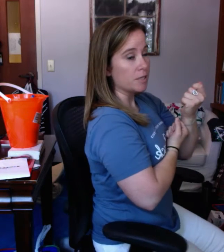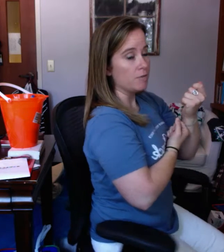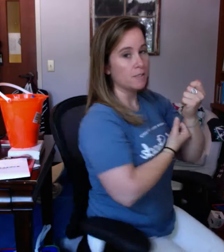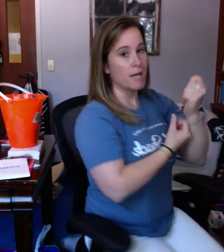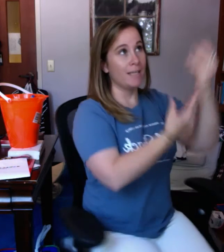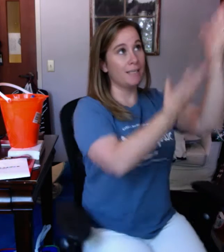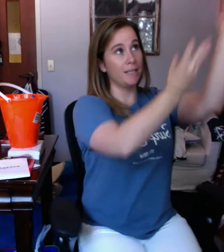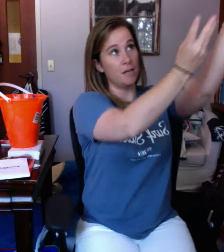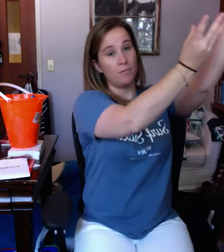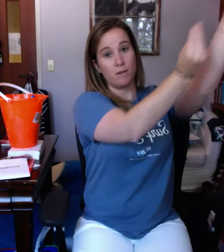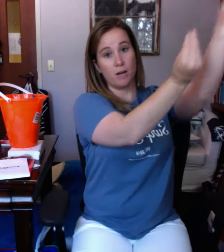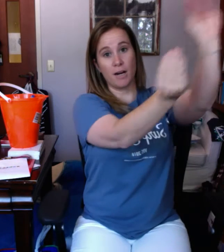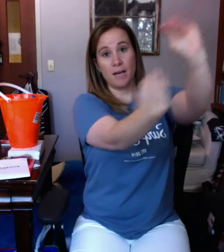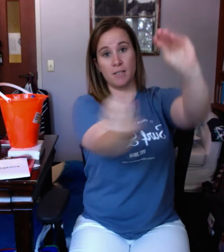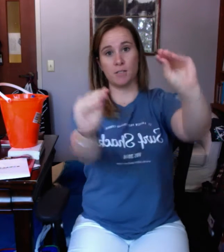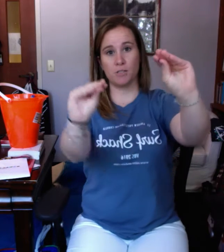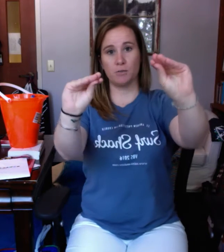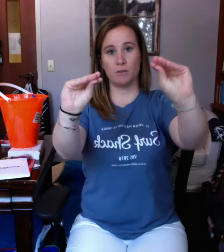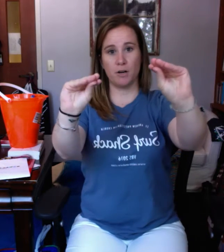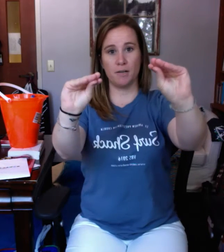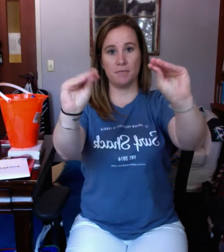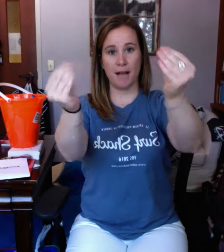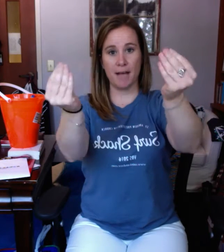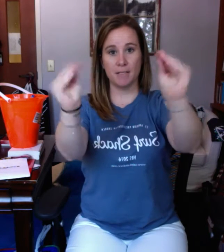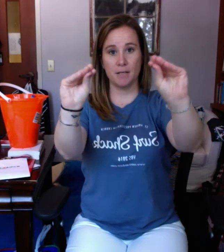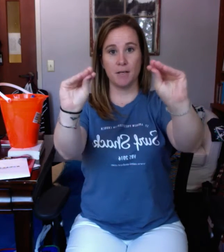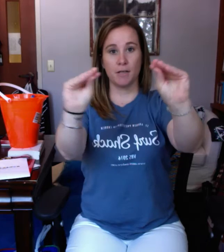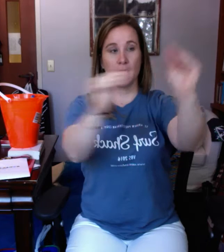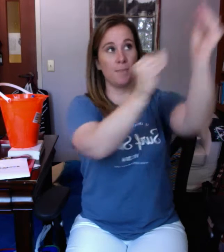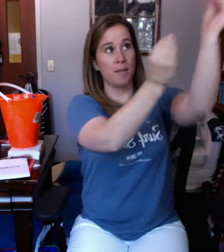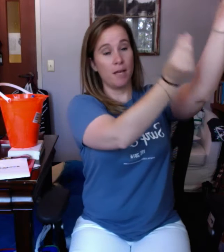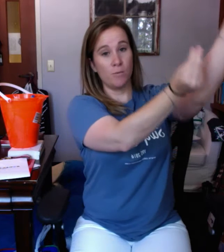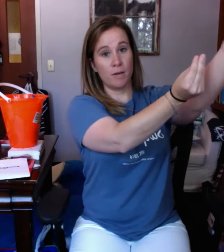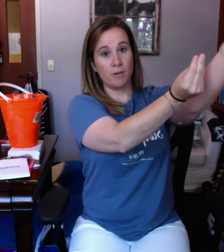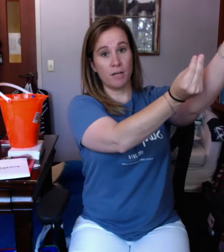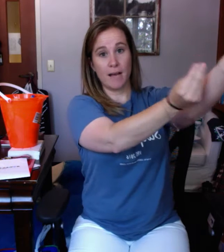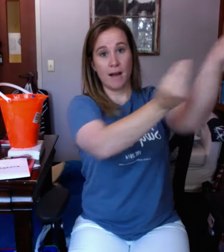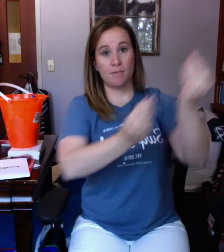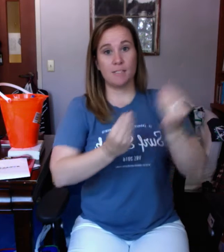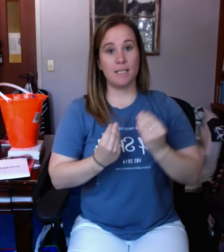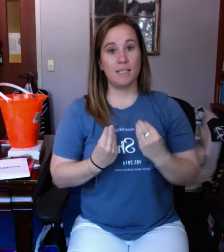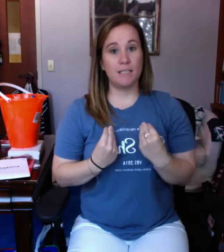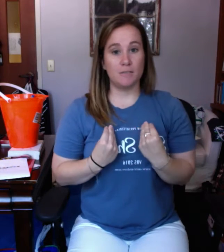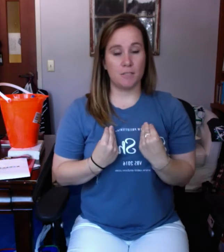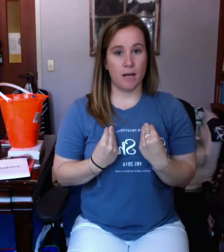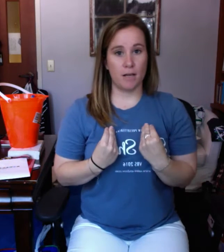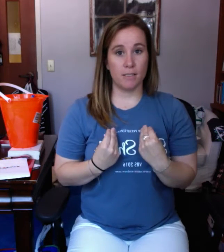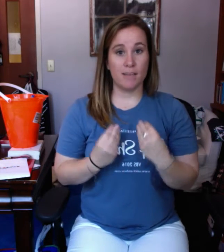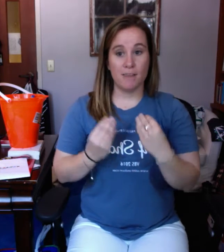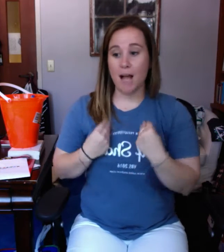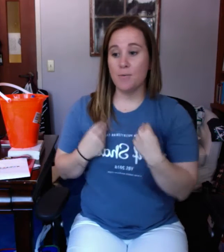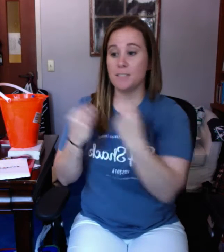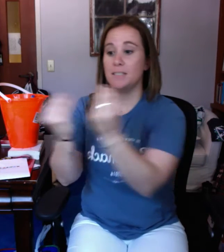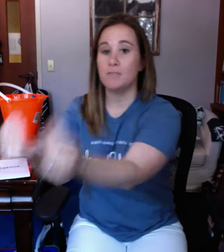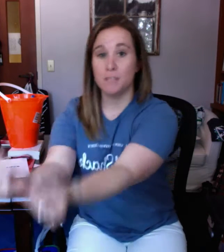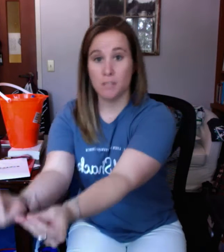ourselves. Give, our hands are sort of already flat, okay? And whatever God has, he gives to us. If I was giving to